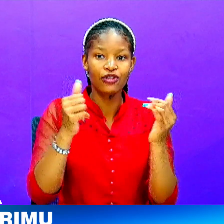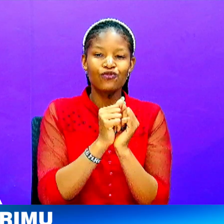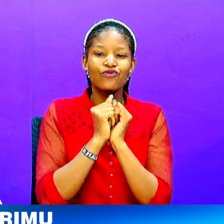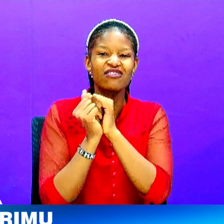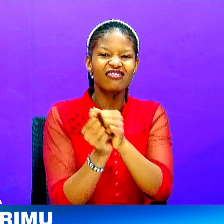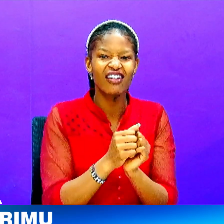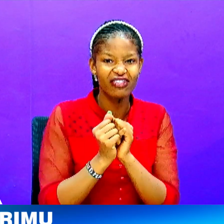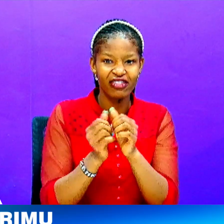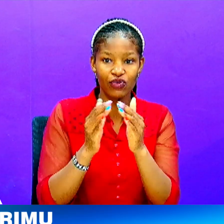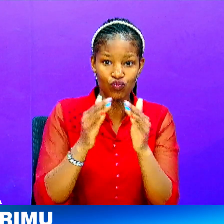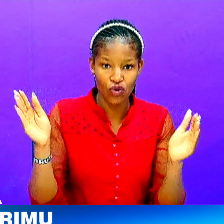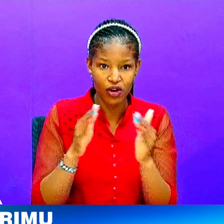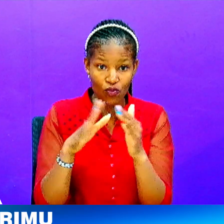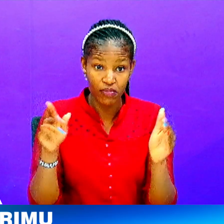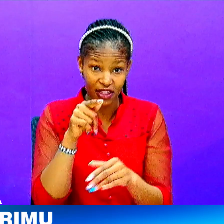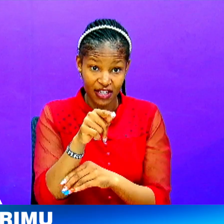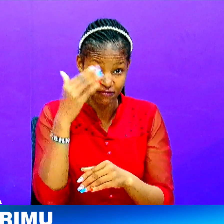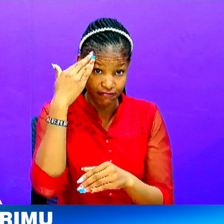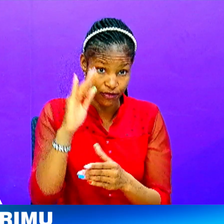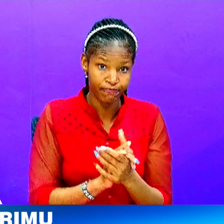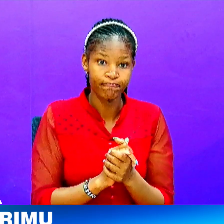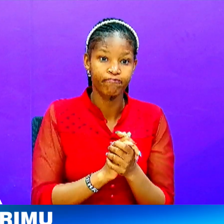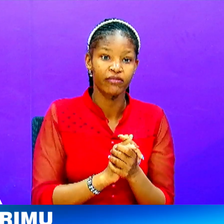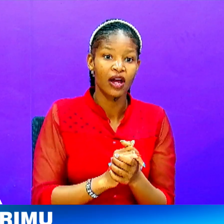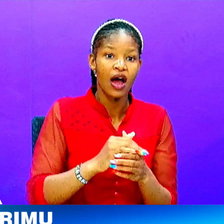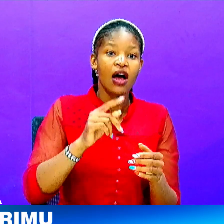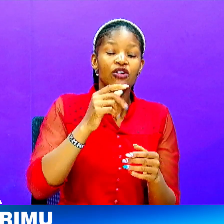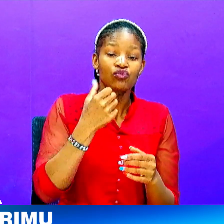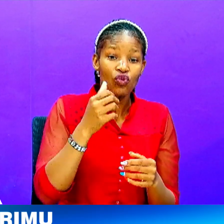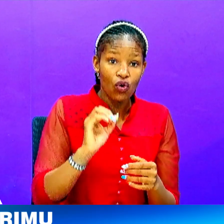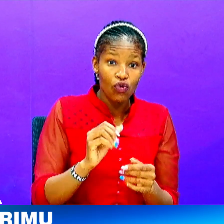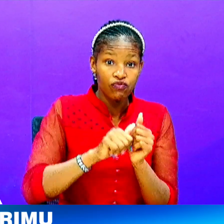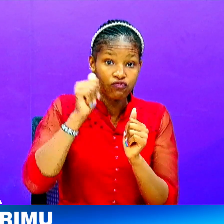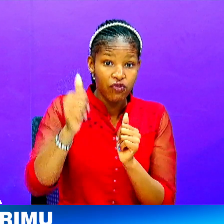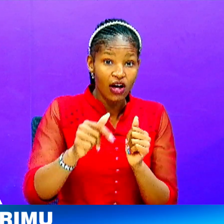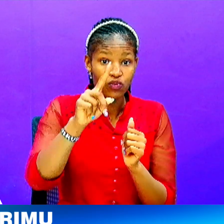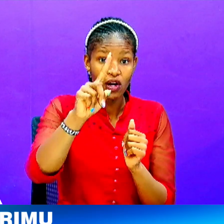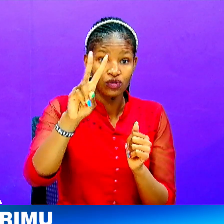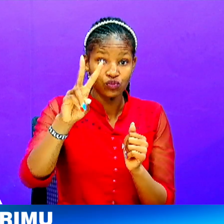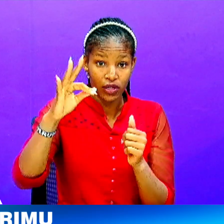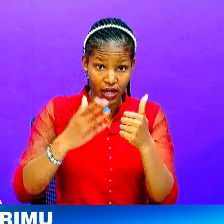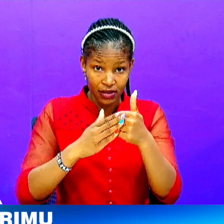line with the reopening of institutions. So far,